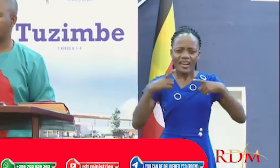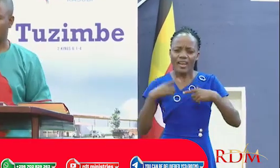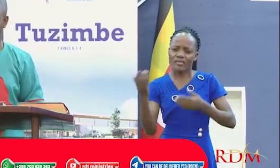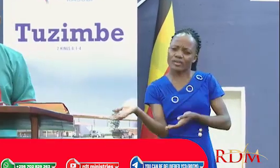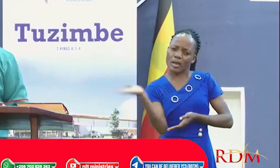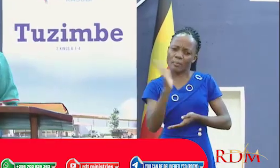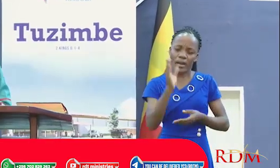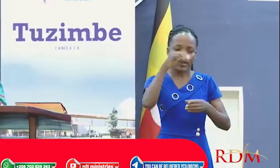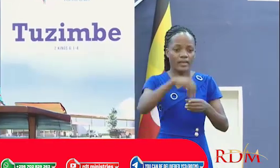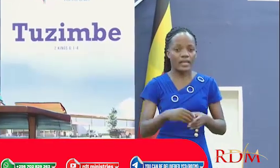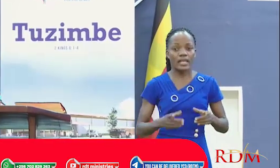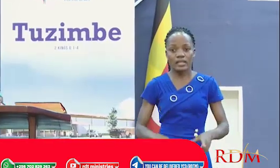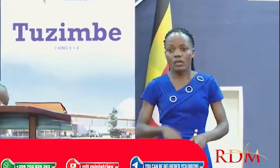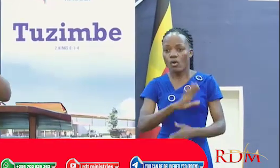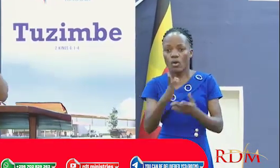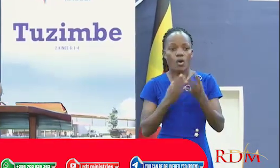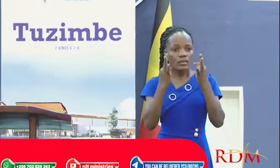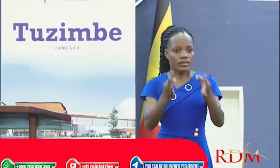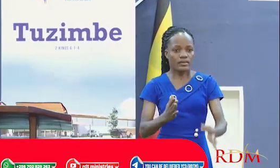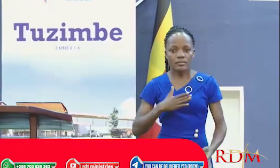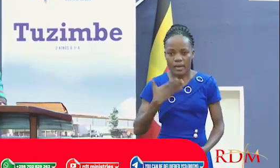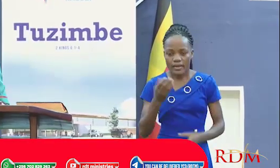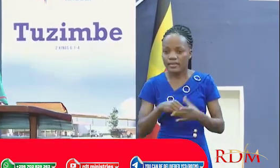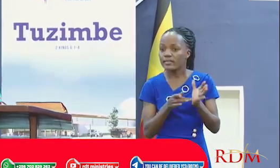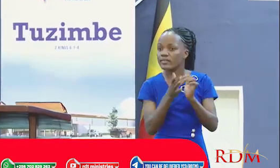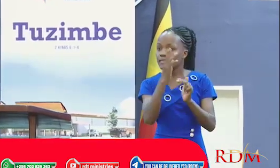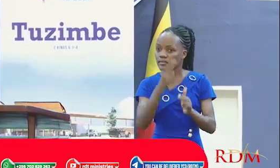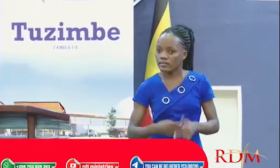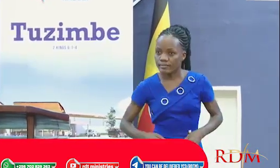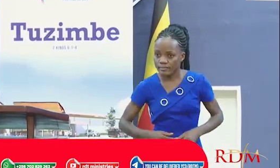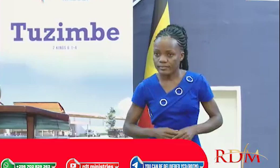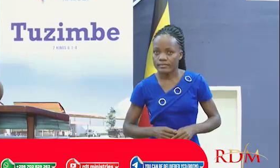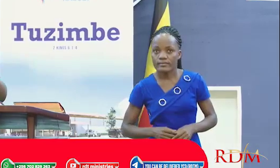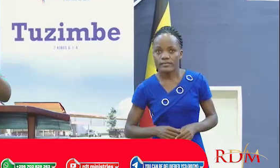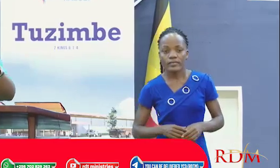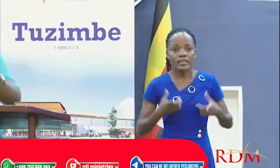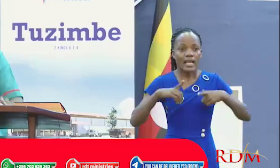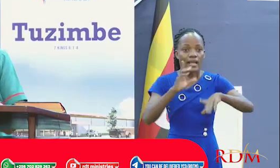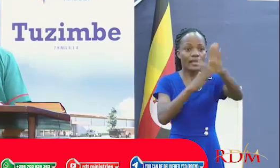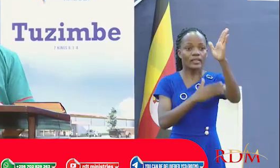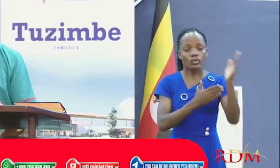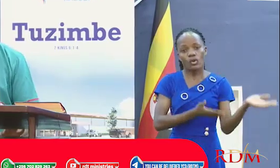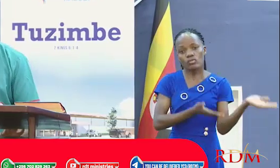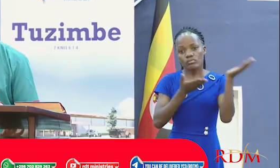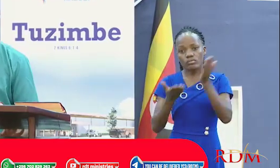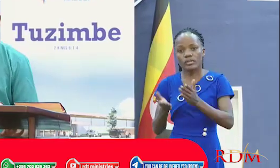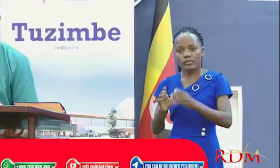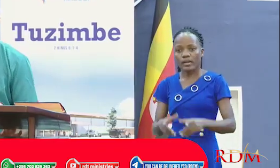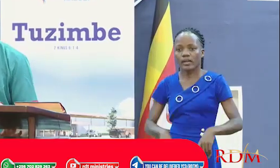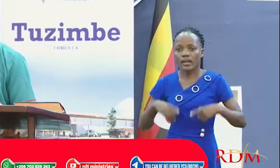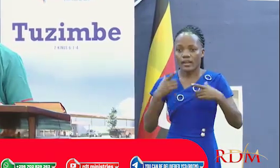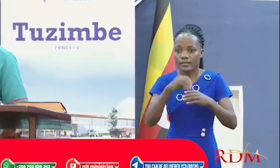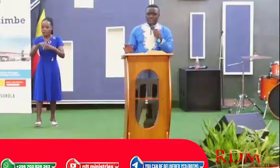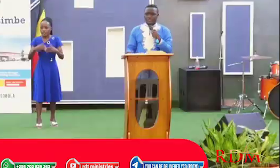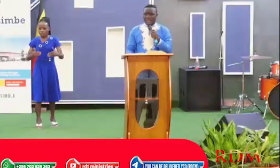call upon life to be restored. Mulinye lya Yesu. In Jesus' name. Katonda akomye wo obulamu mu baana bo. Amen. May the Lord